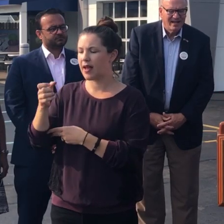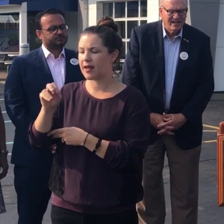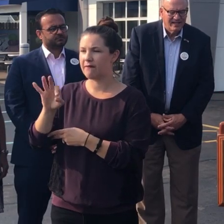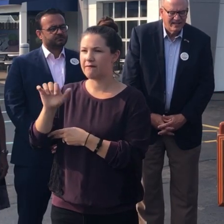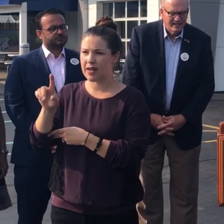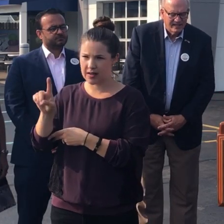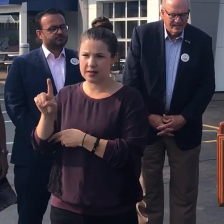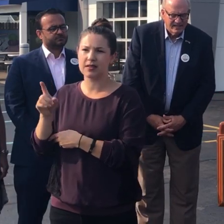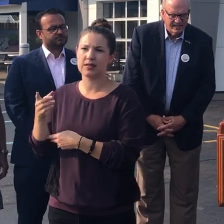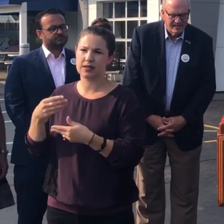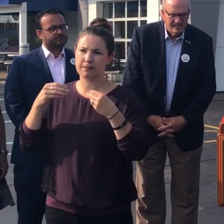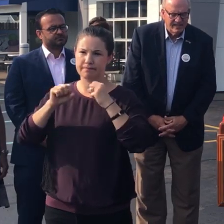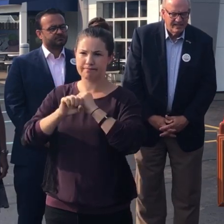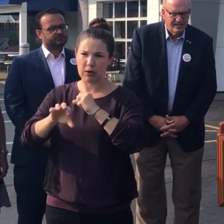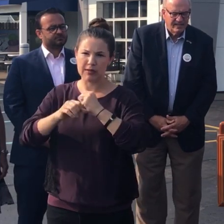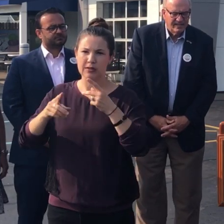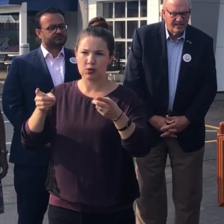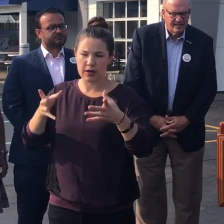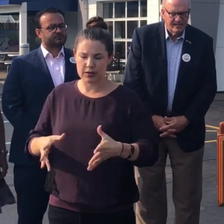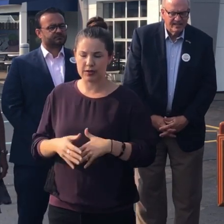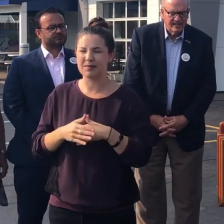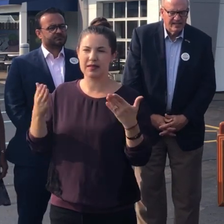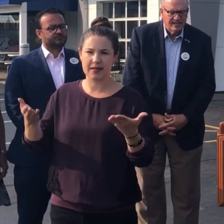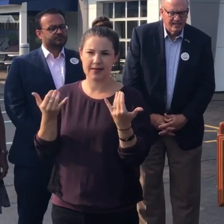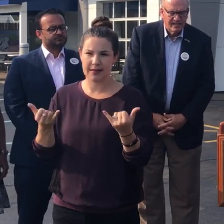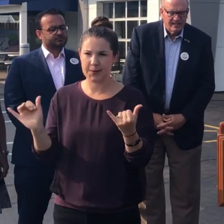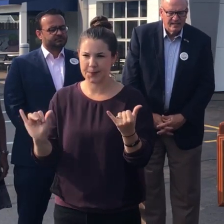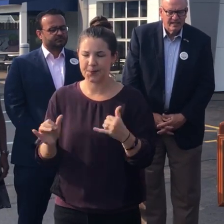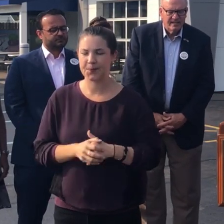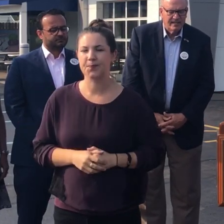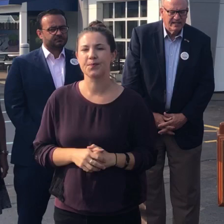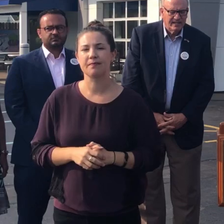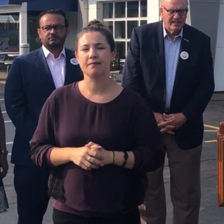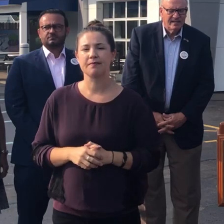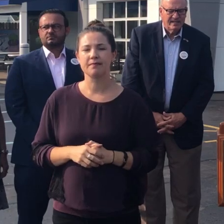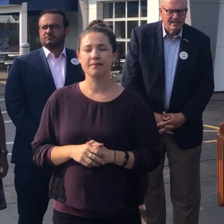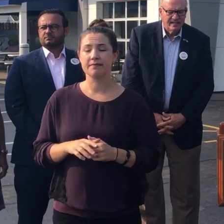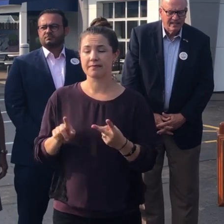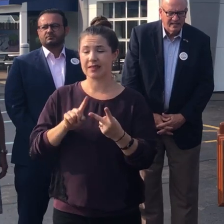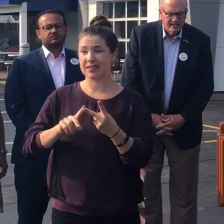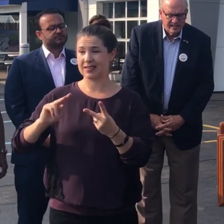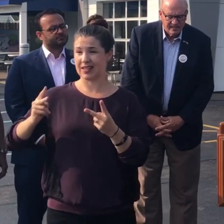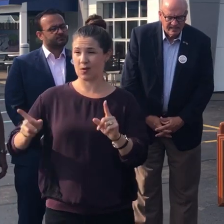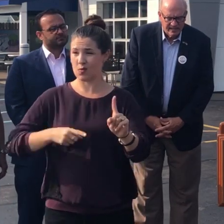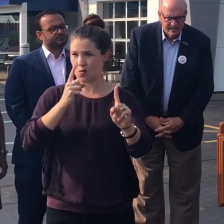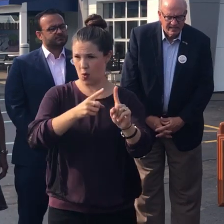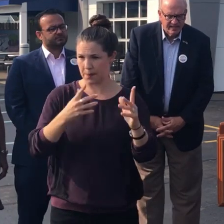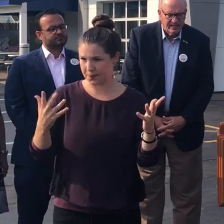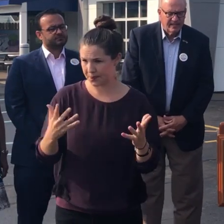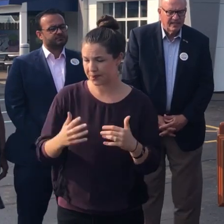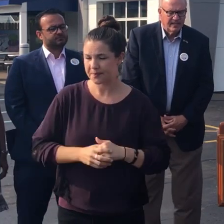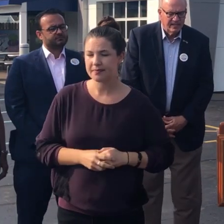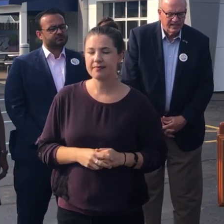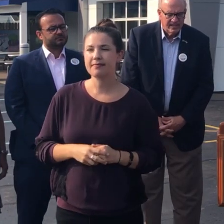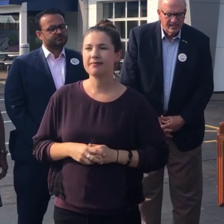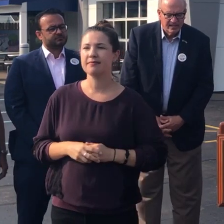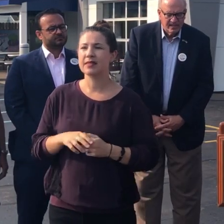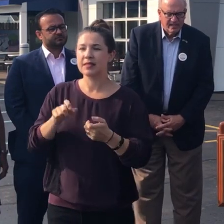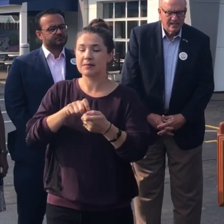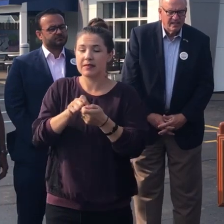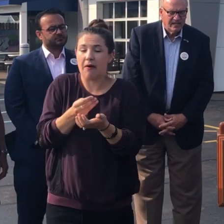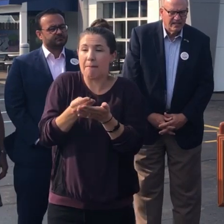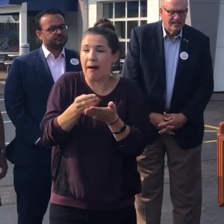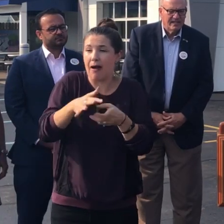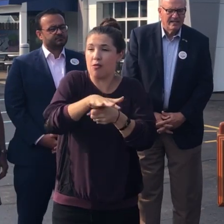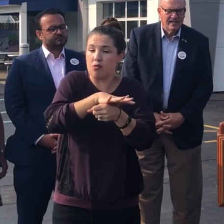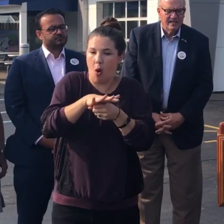today. The second aspect of our Buy Local campaign is a specific Buy Local marketing